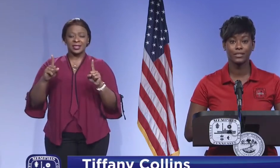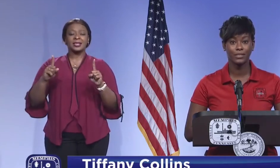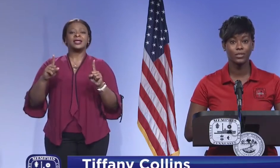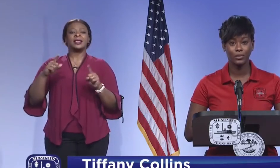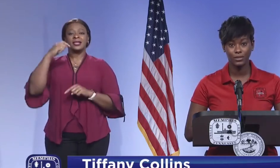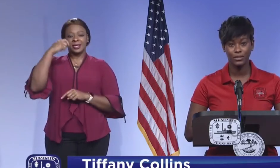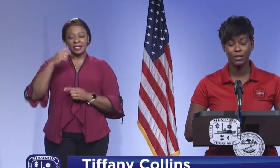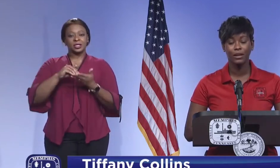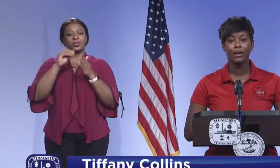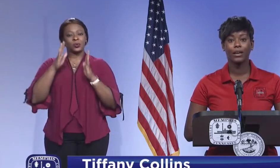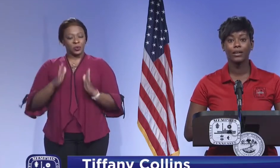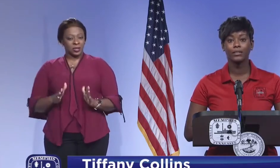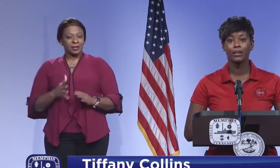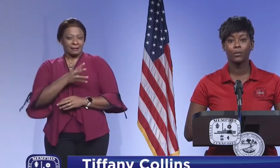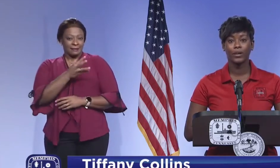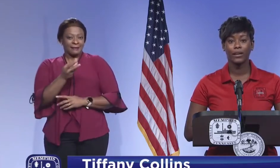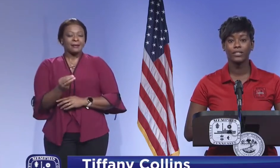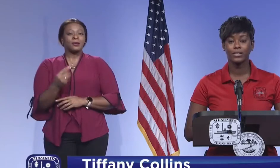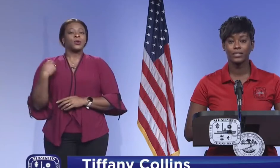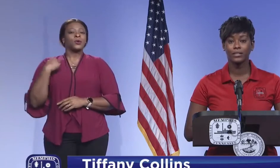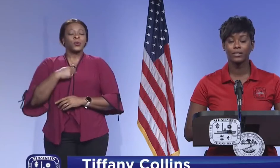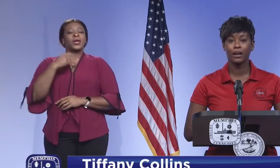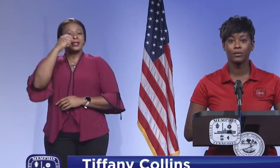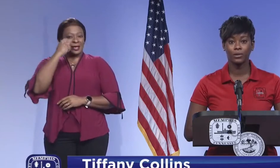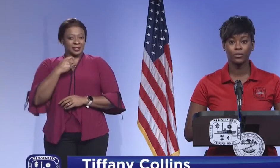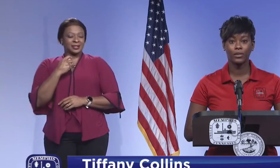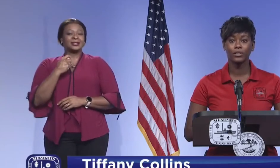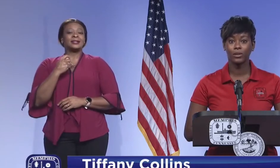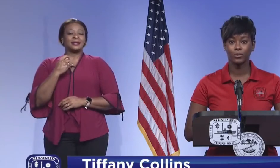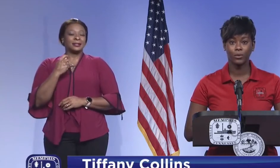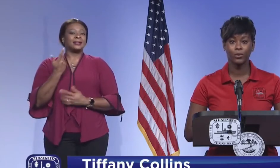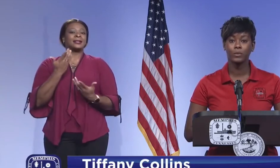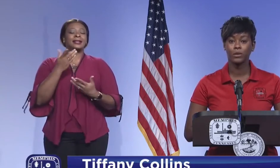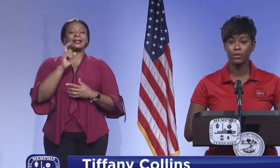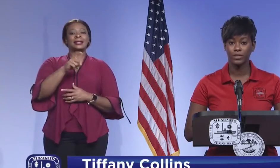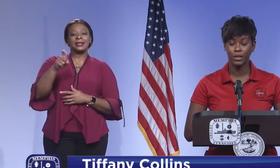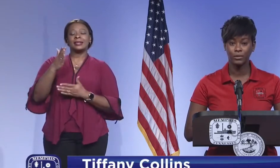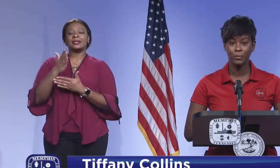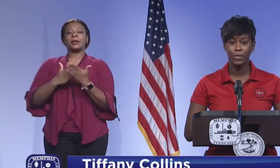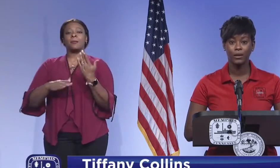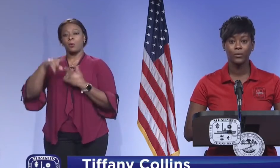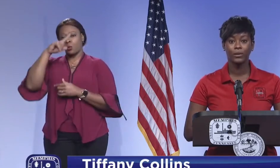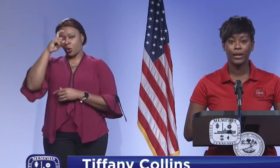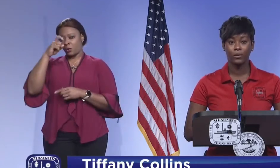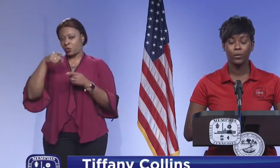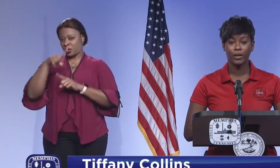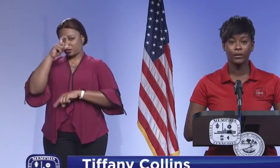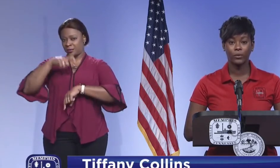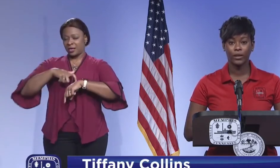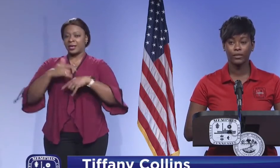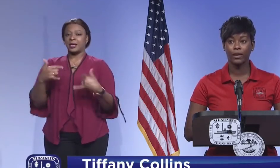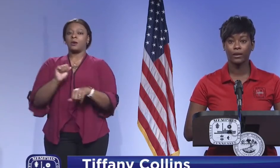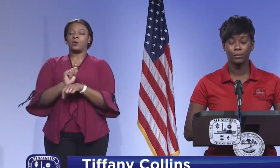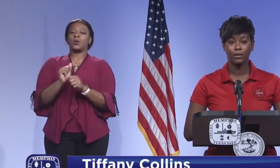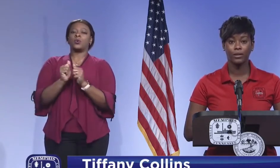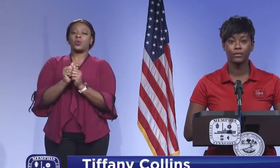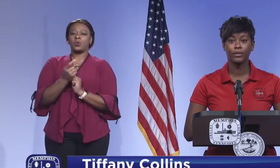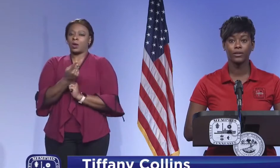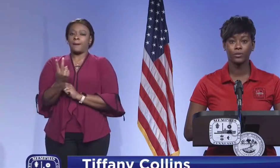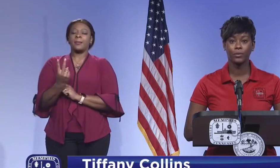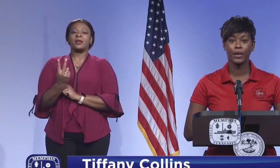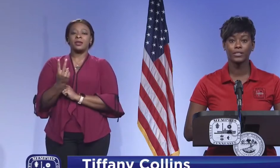successfully testing students, and we have tested youth in certain programs over the summer. We are now working with a couple